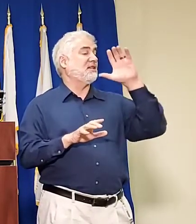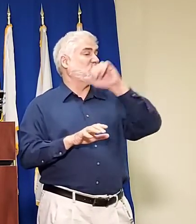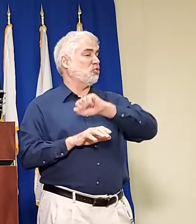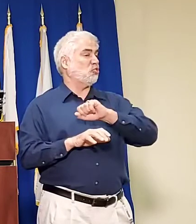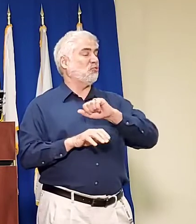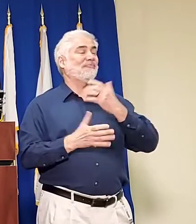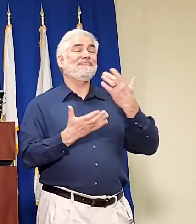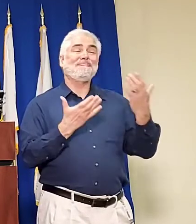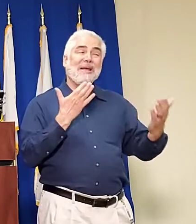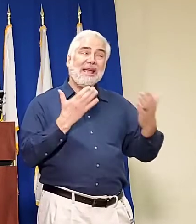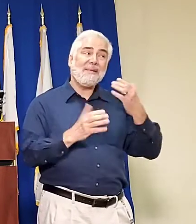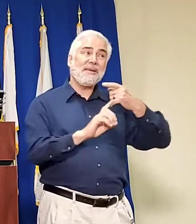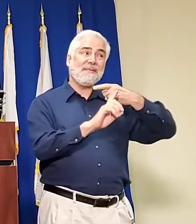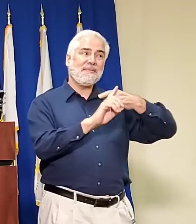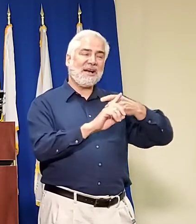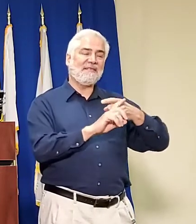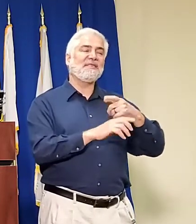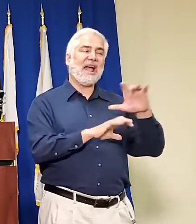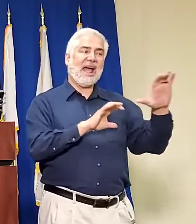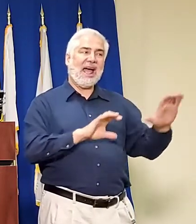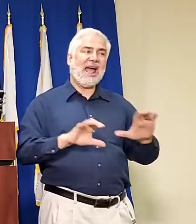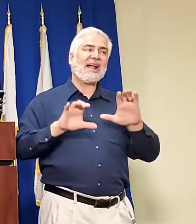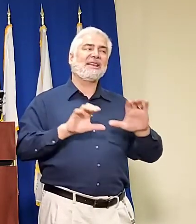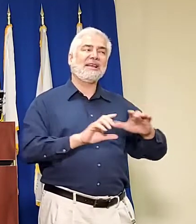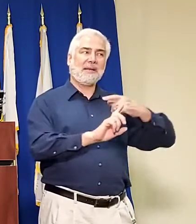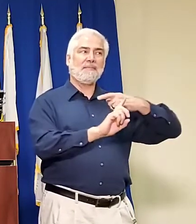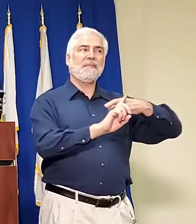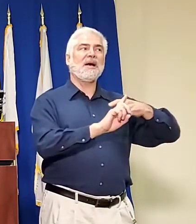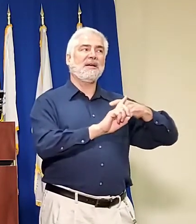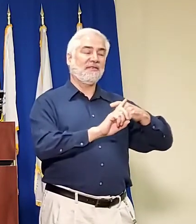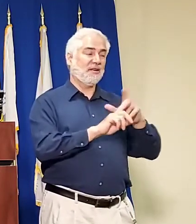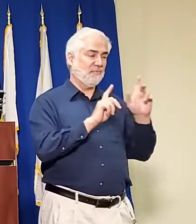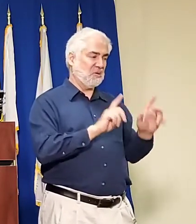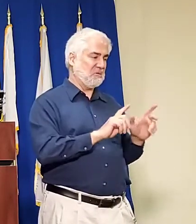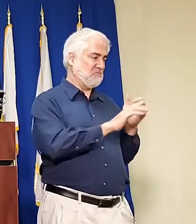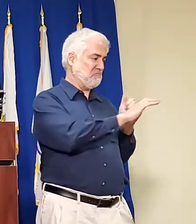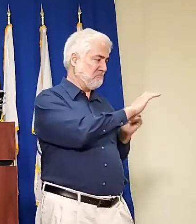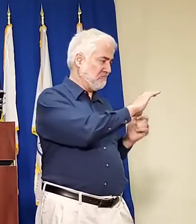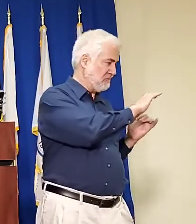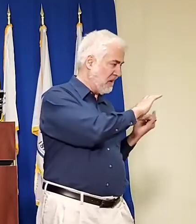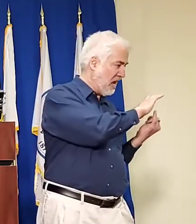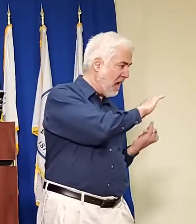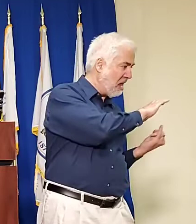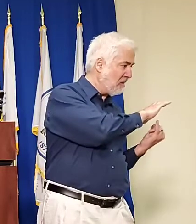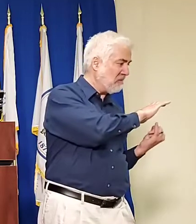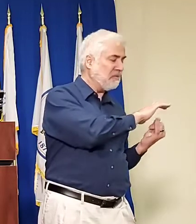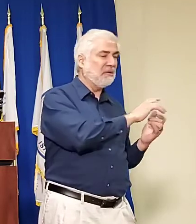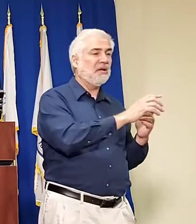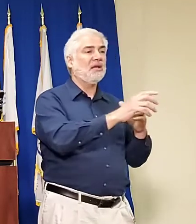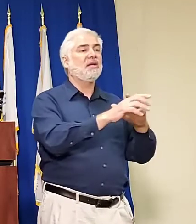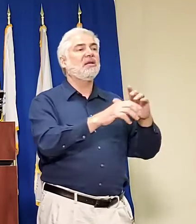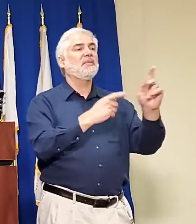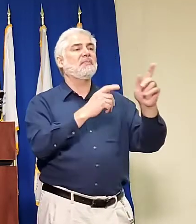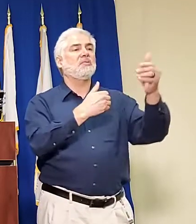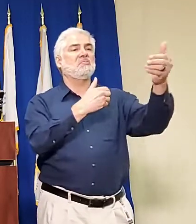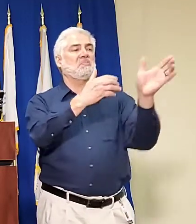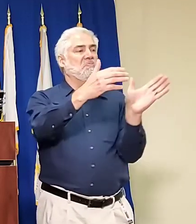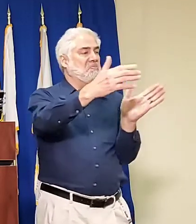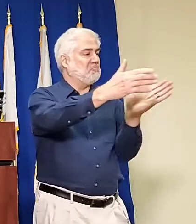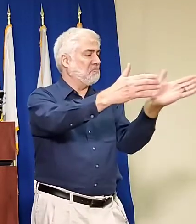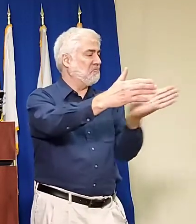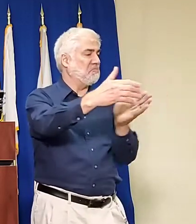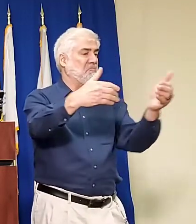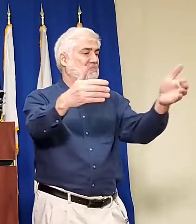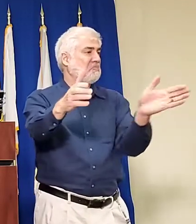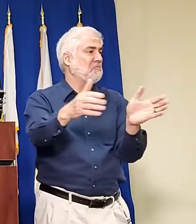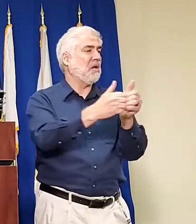that it could be positive and treat it like it's positive. So that person's isolated and you're already beginning to quarantine everybody else in the house.